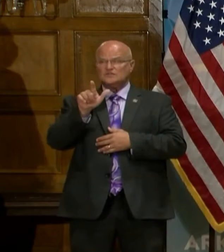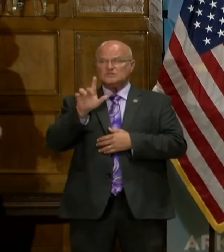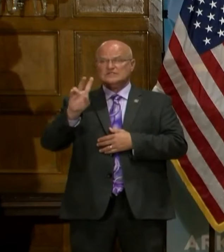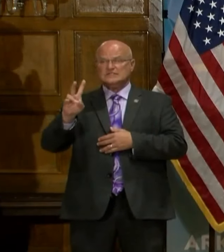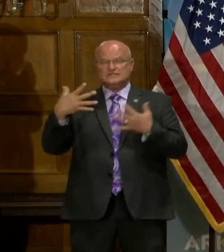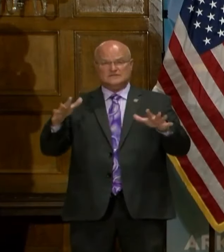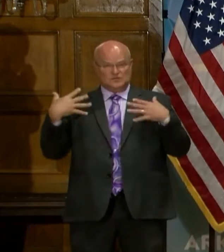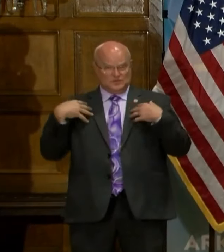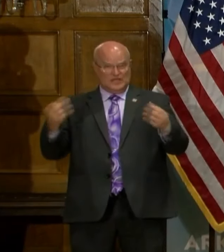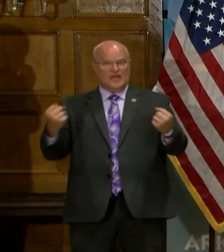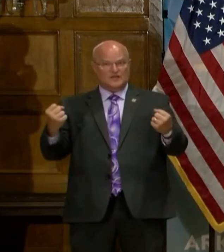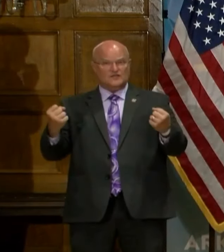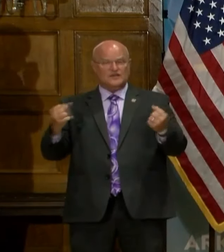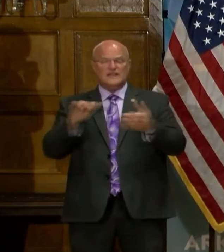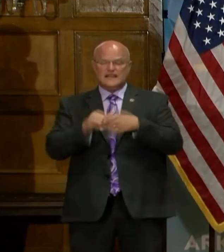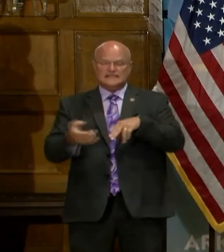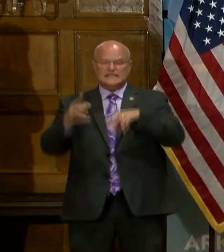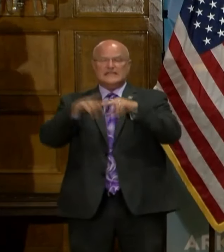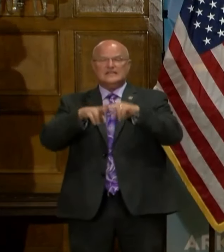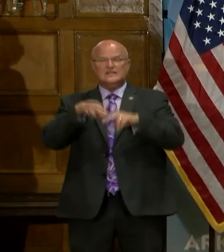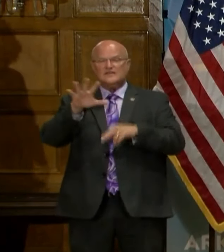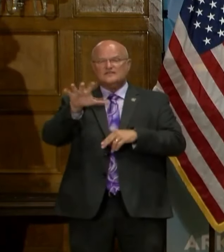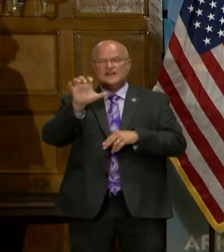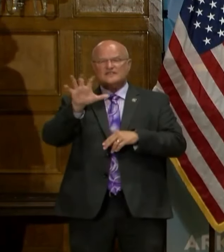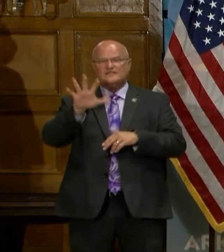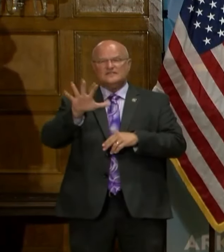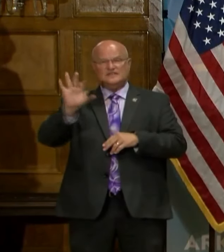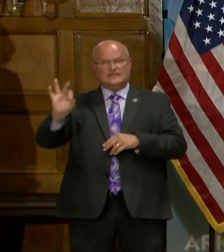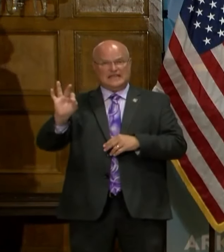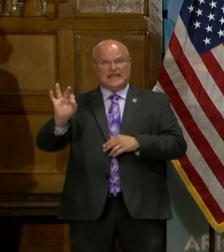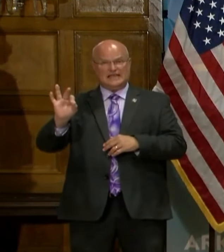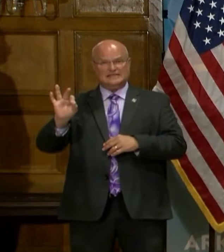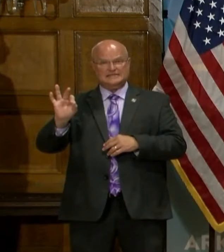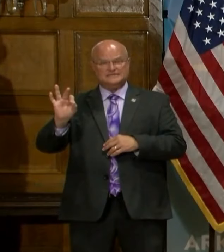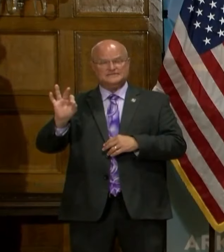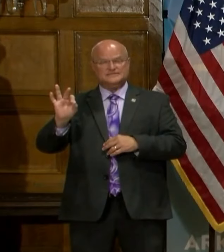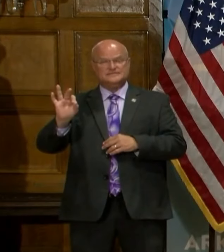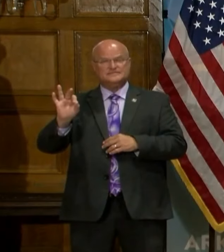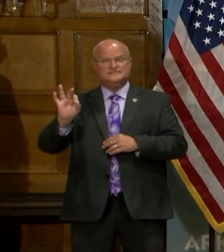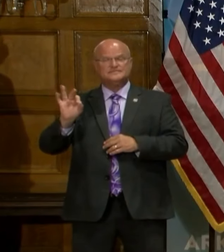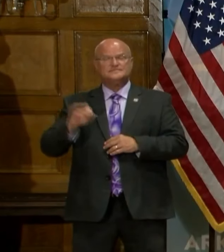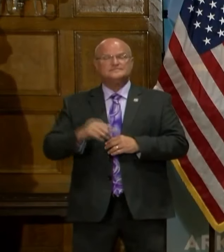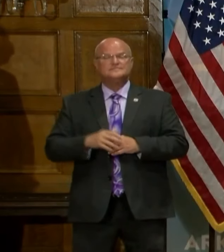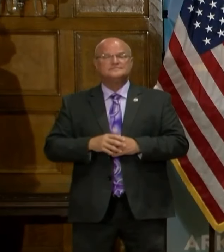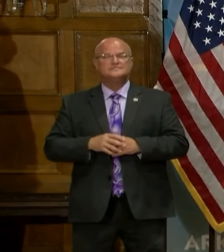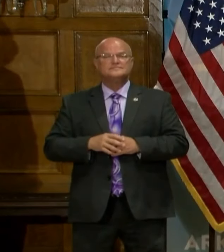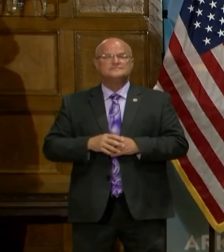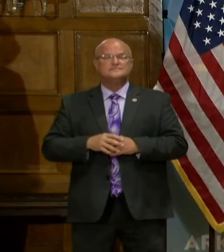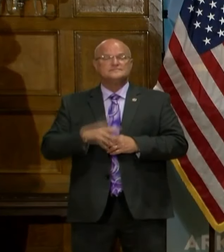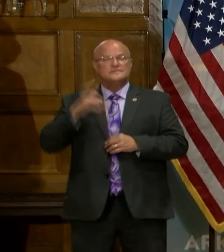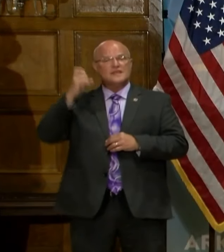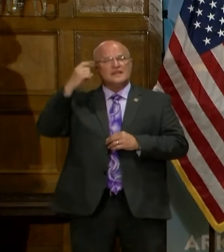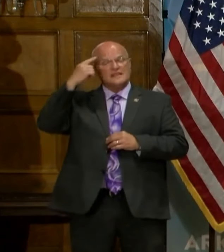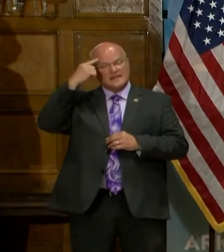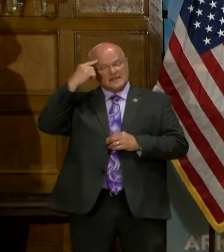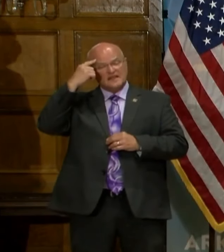12,127 who have recovered. That's an increase of 559 from yesterday. The Governor talked a